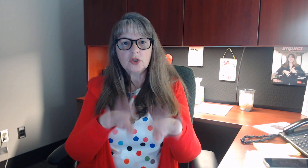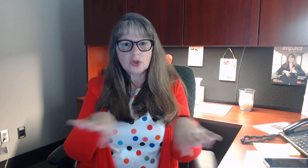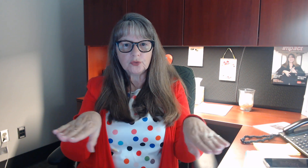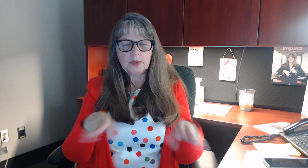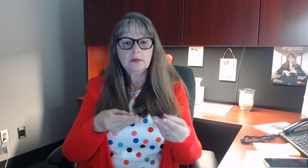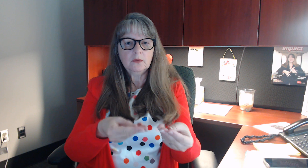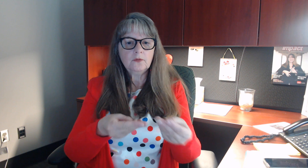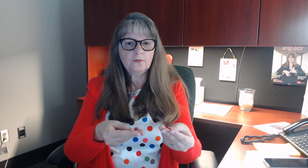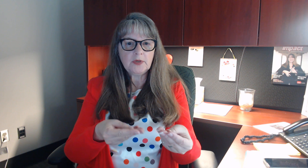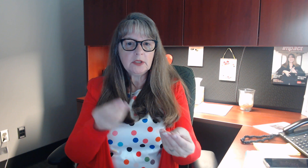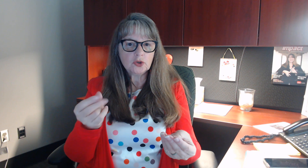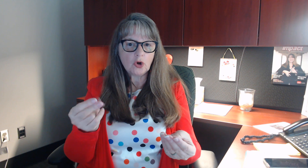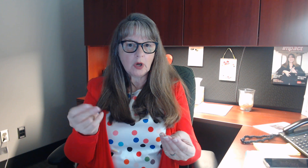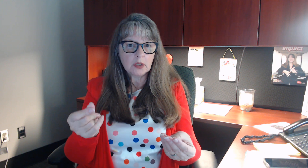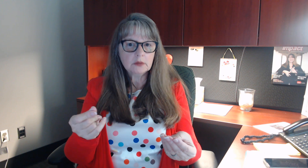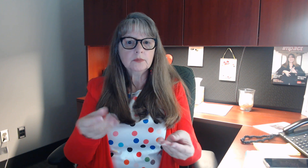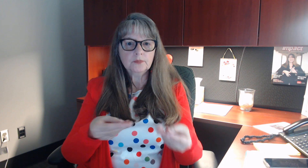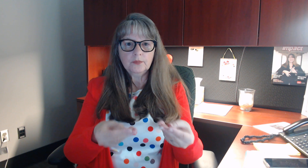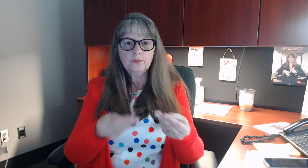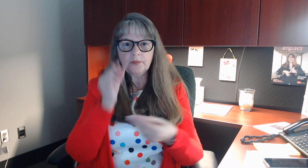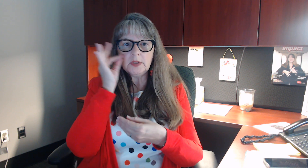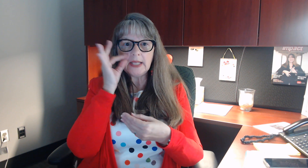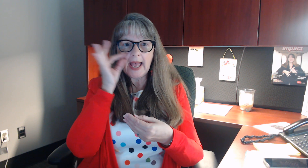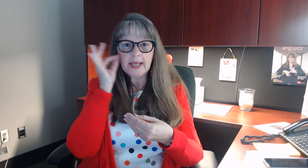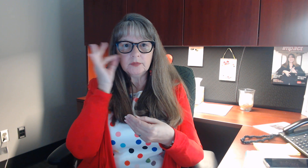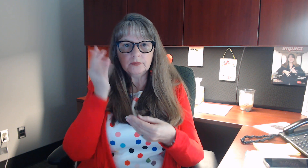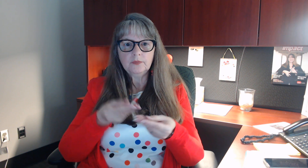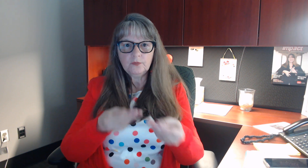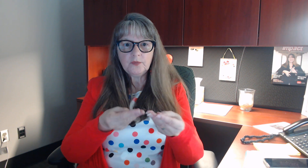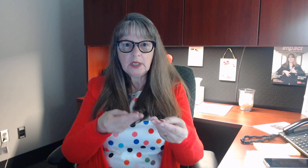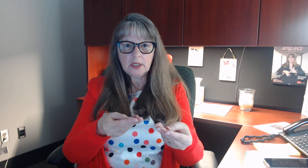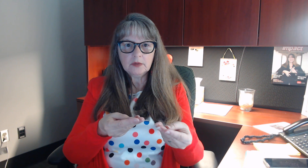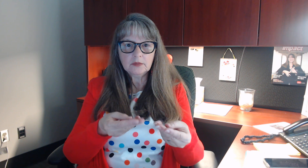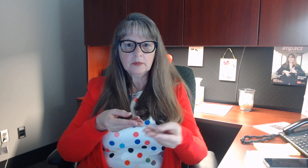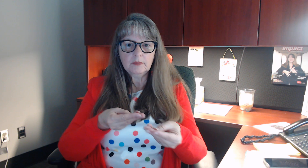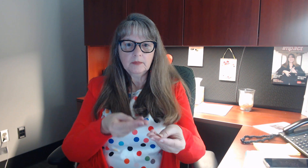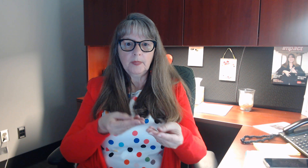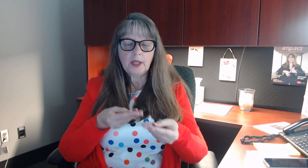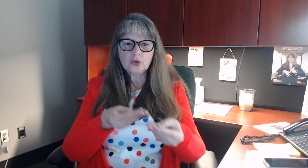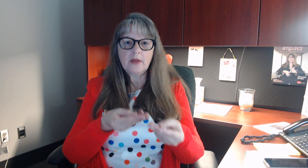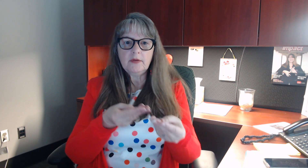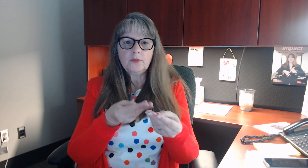children, feed the dog, feed the cat, feed, because you're giving food.